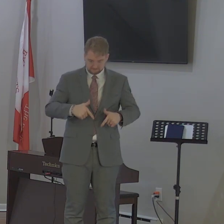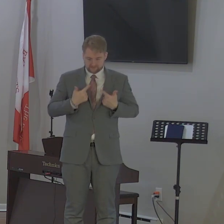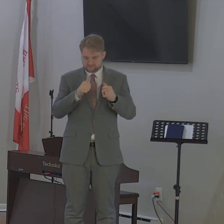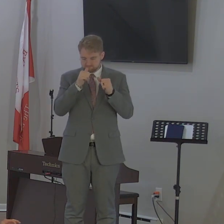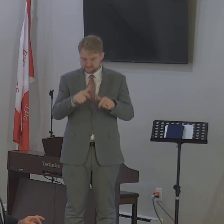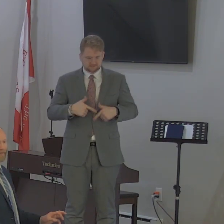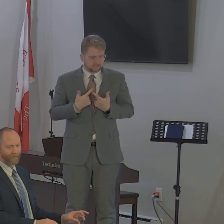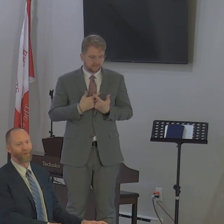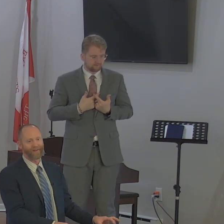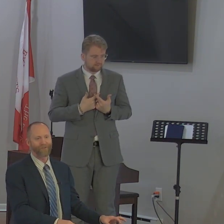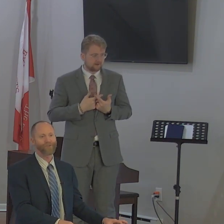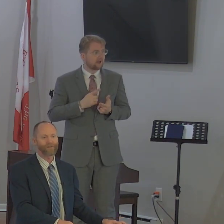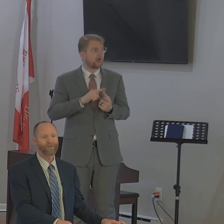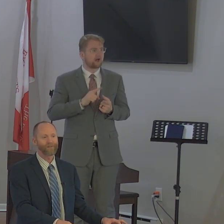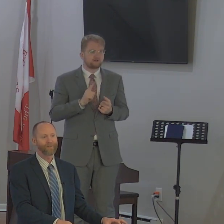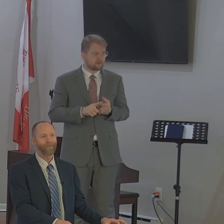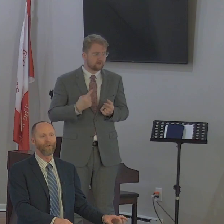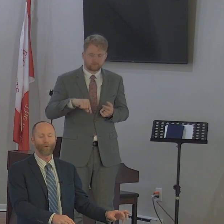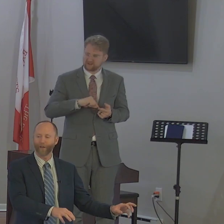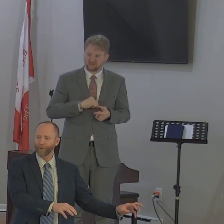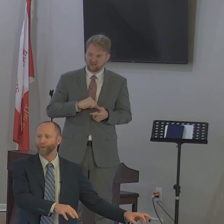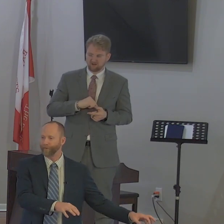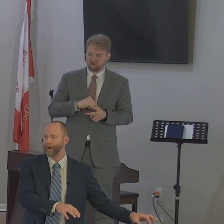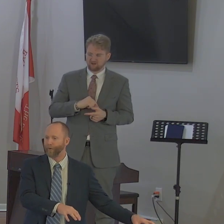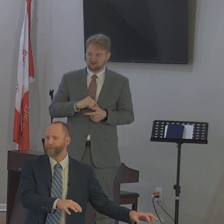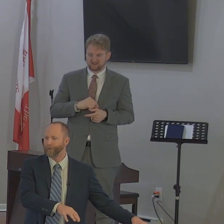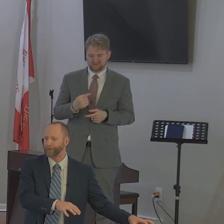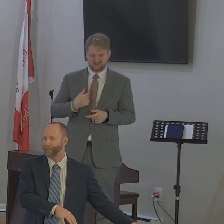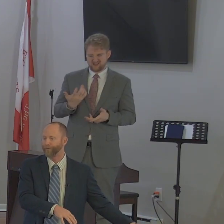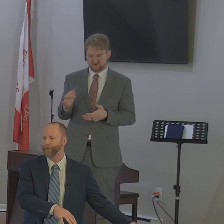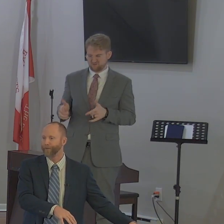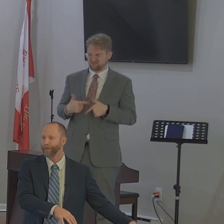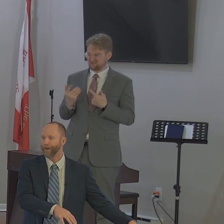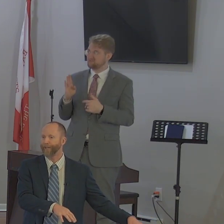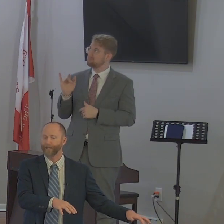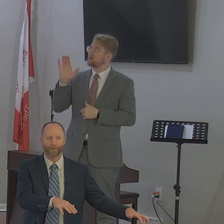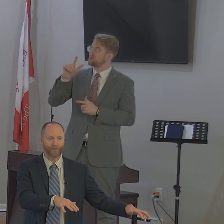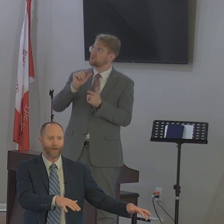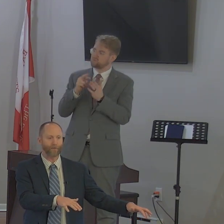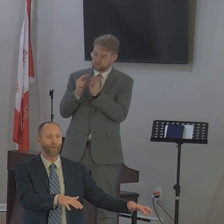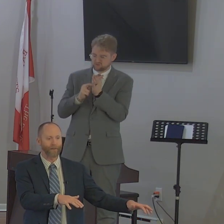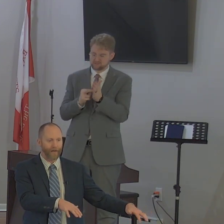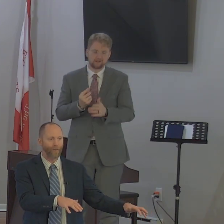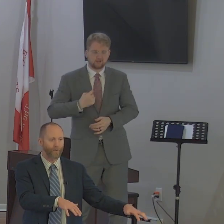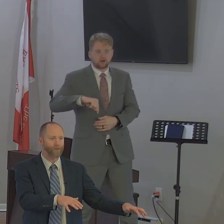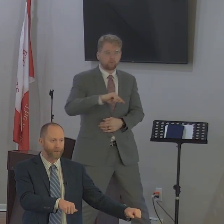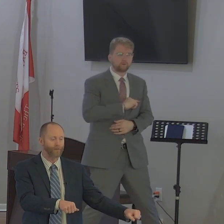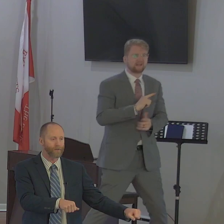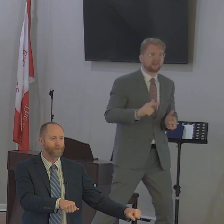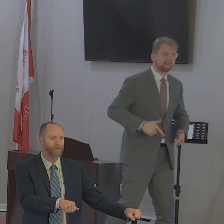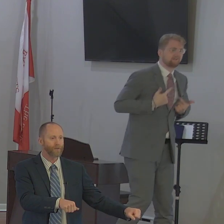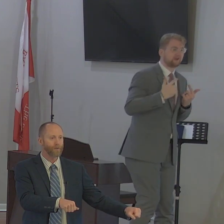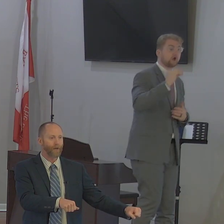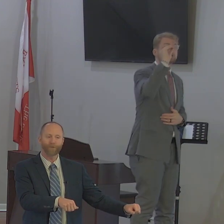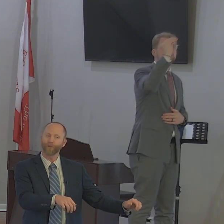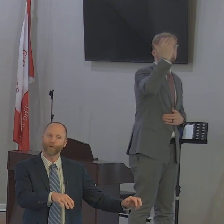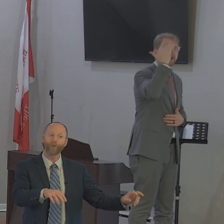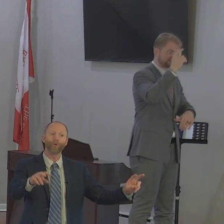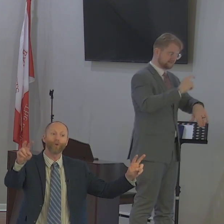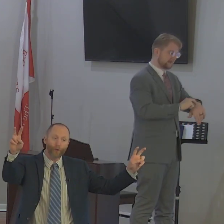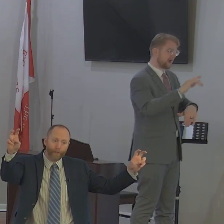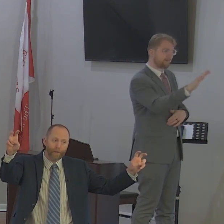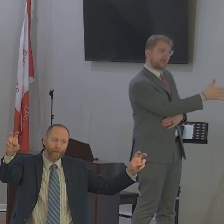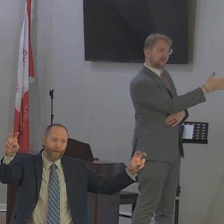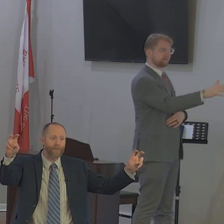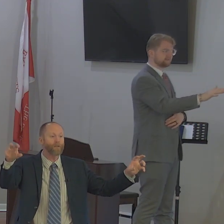no. We live in grace. Therefore, I can do whatever I want to do. I can live this life the way that I want to live it. I'm still going to